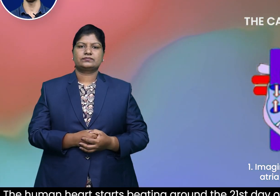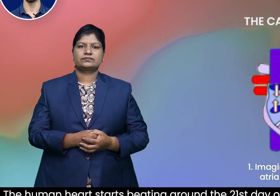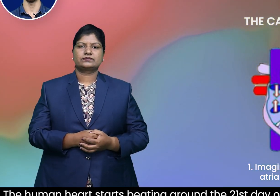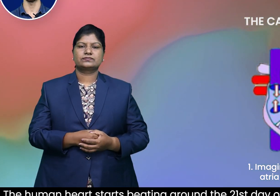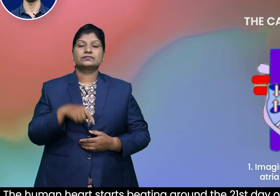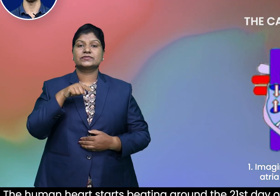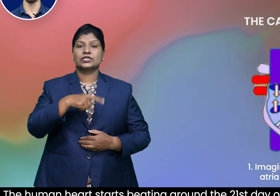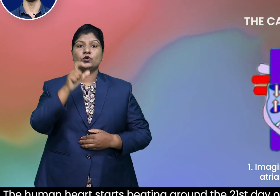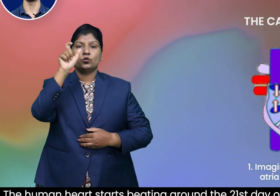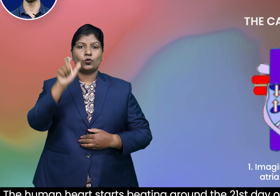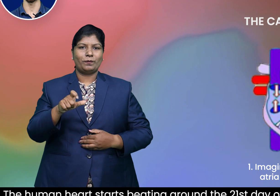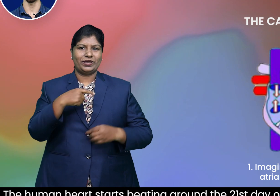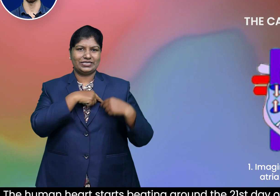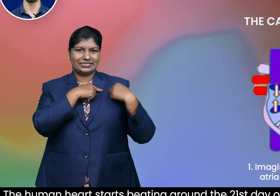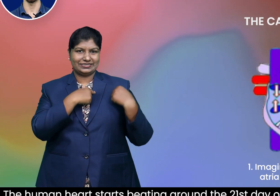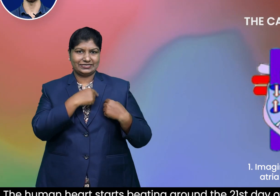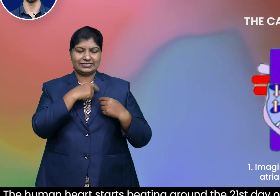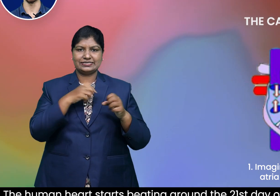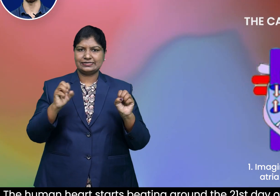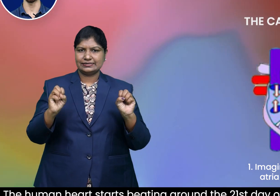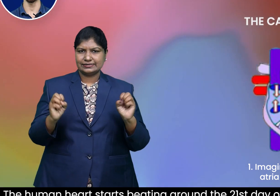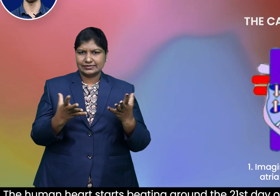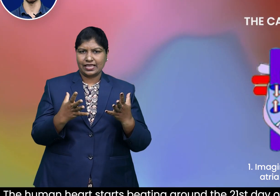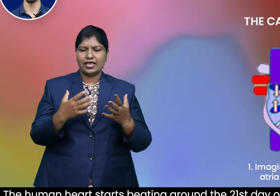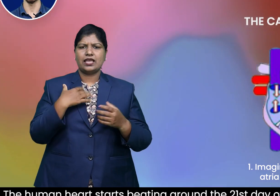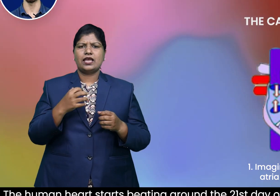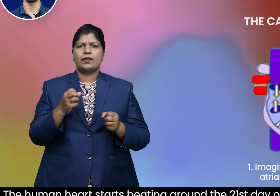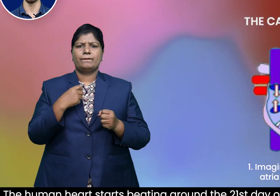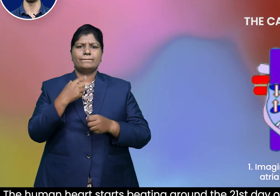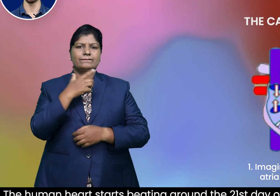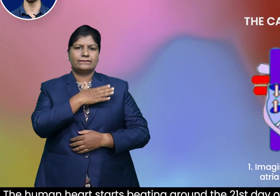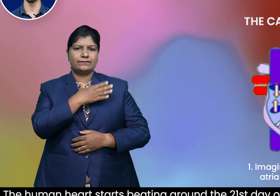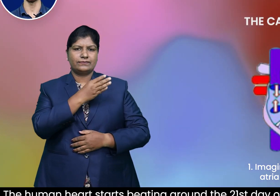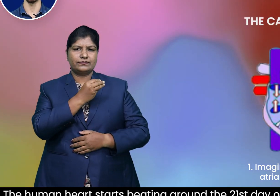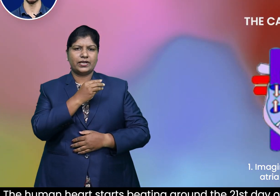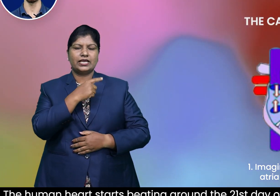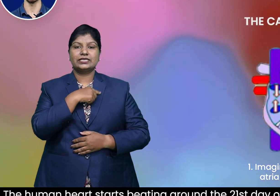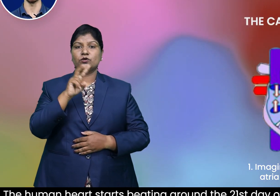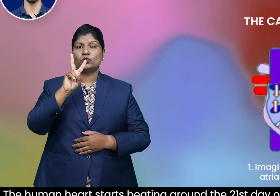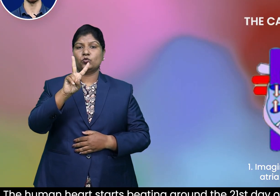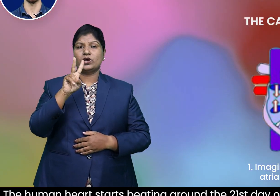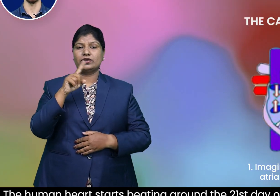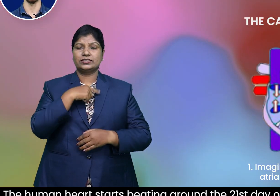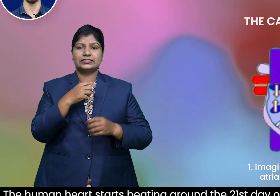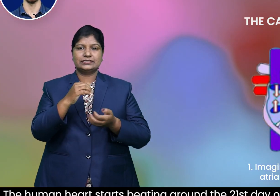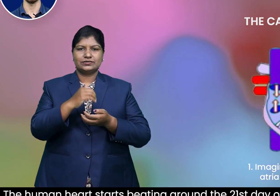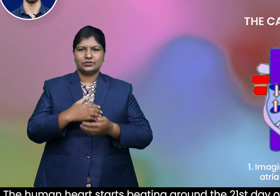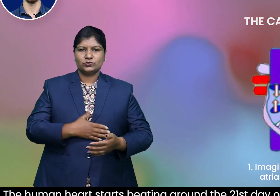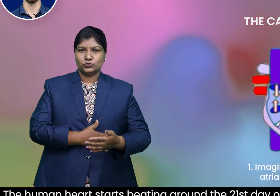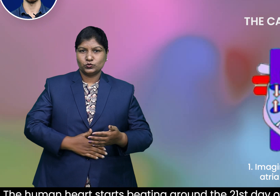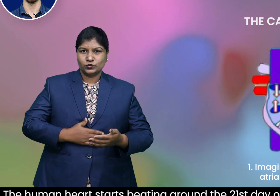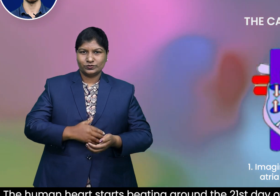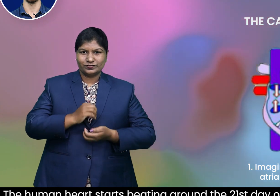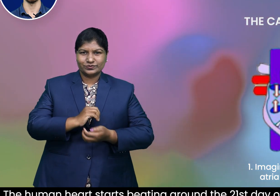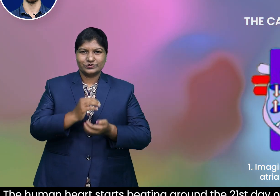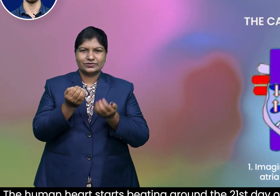The human heart starts beating around the 21st day of embryonic development.